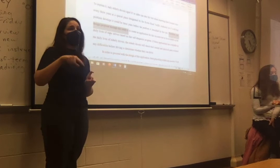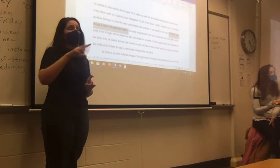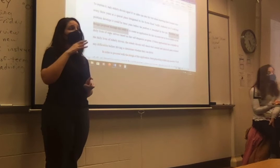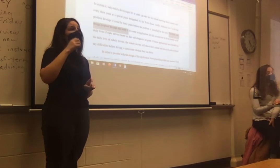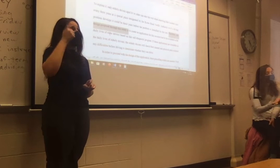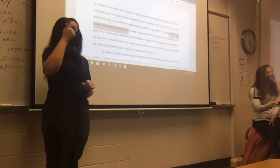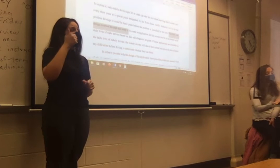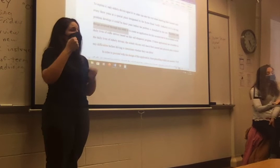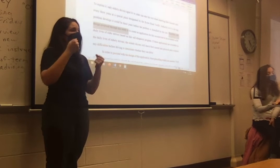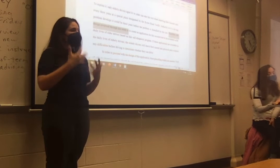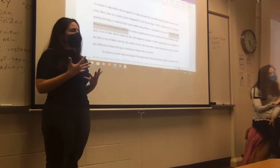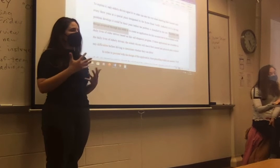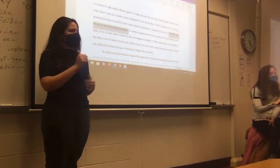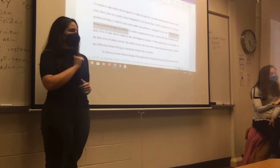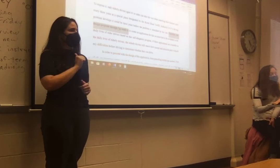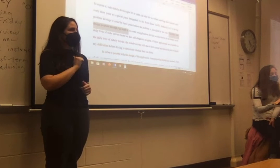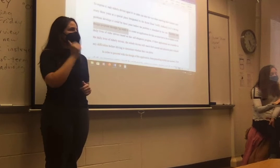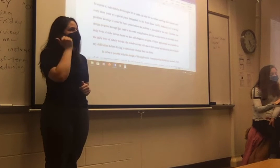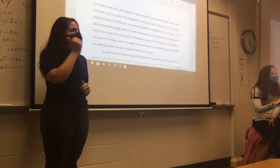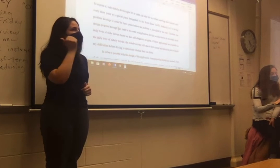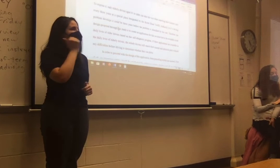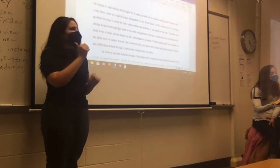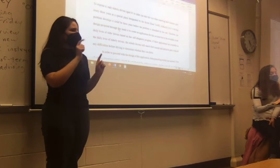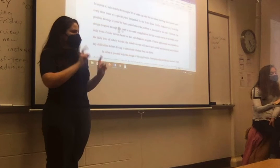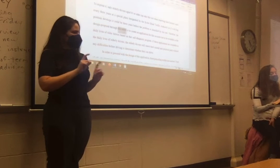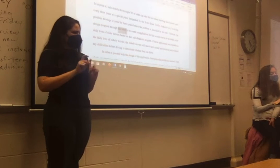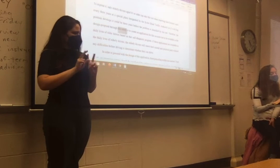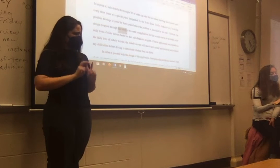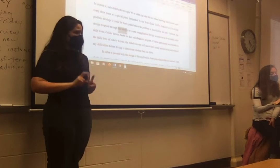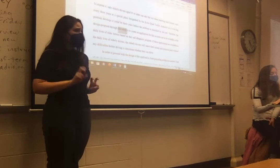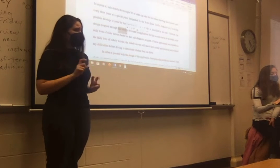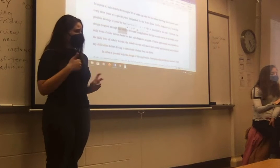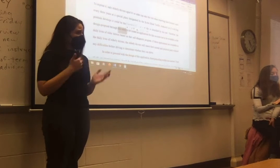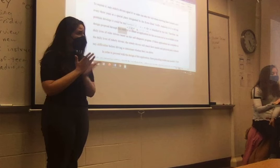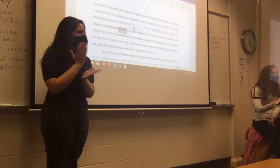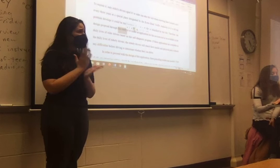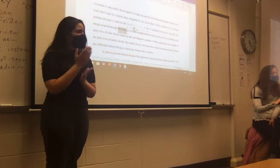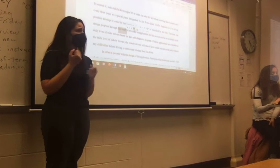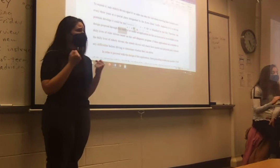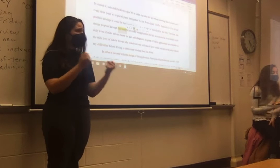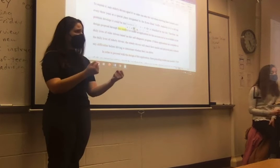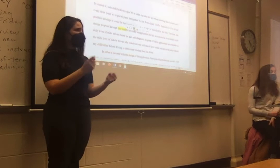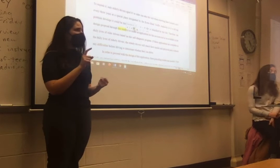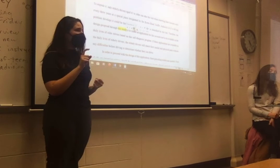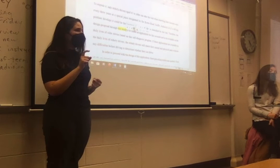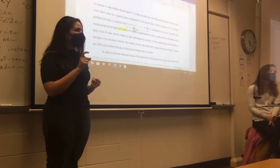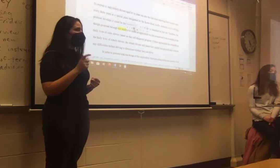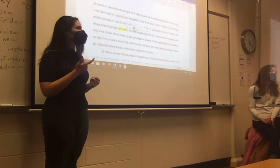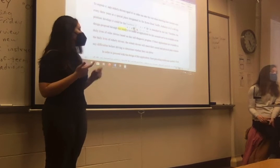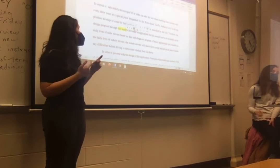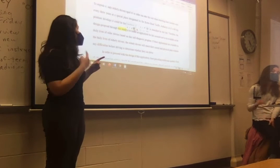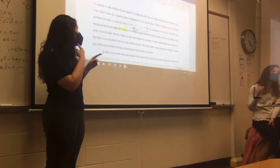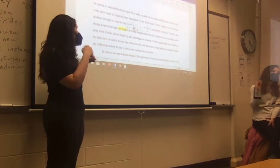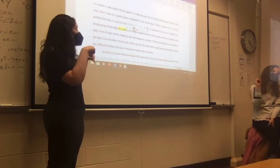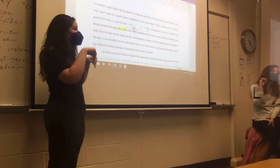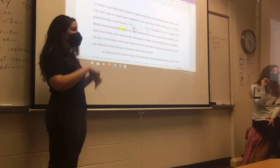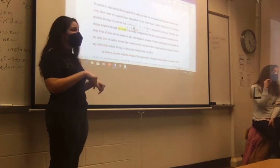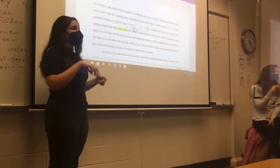So by using the words this study, the writer's clearly telling us, now